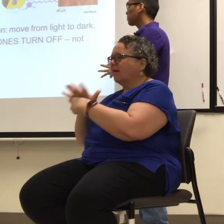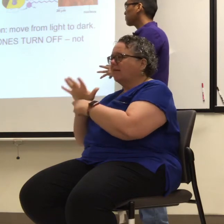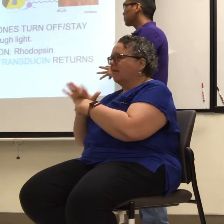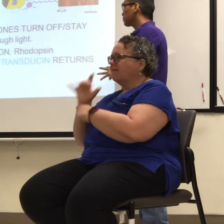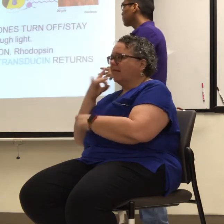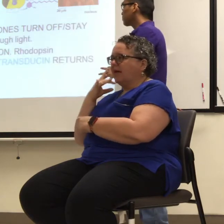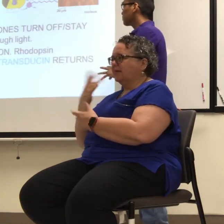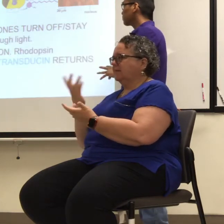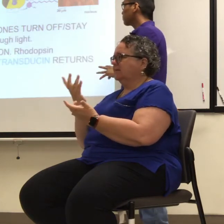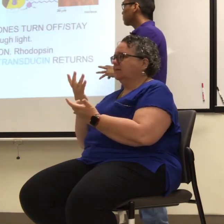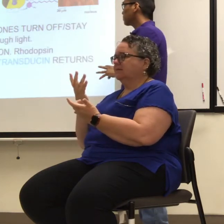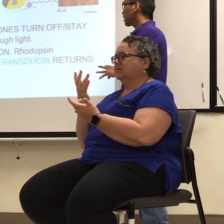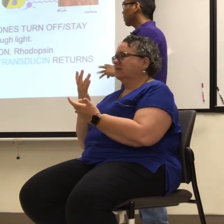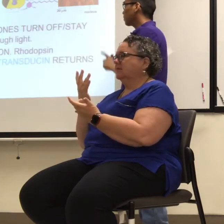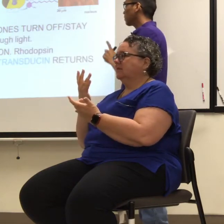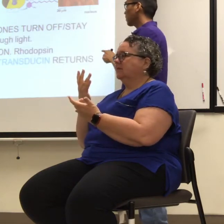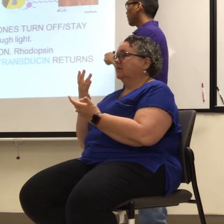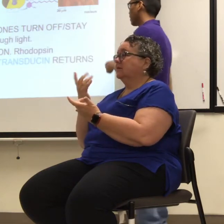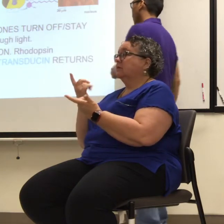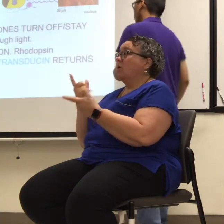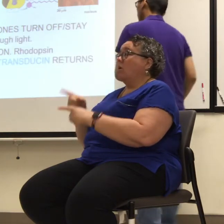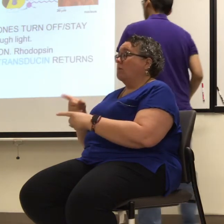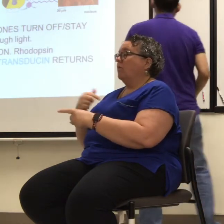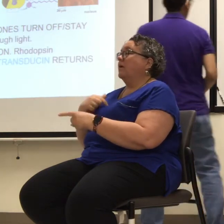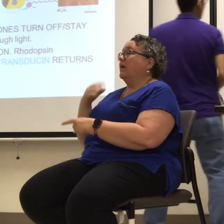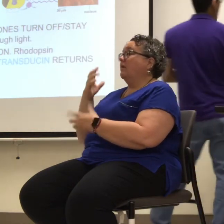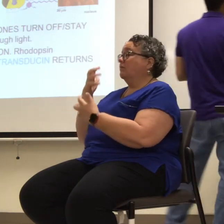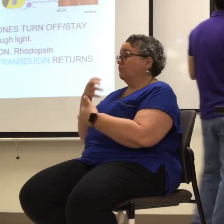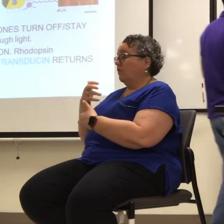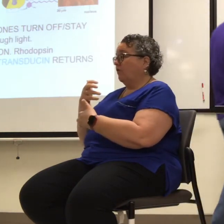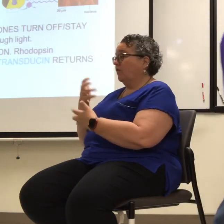light. So, in the dark,